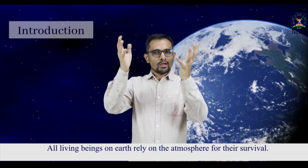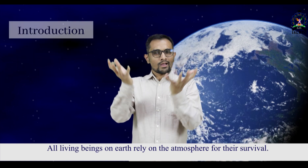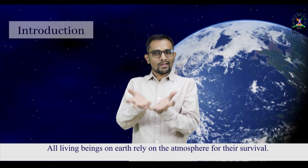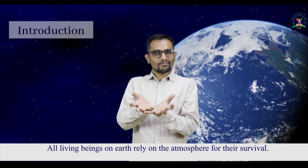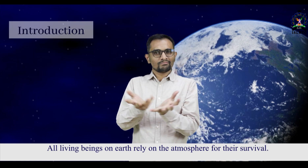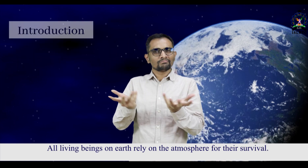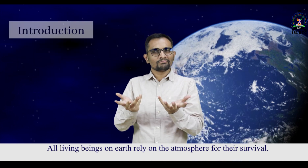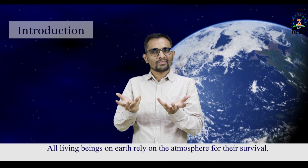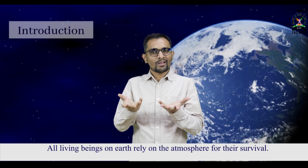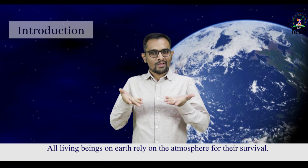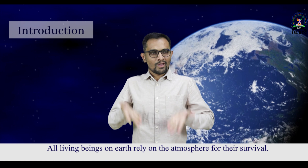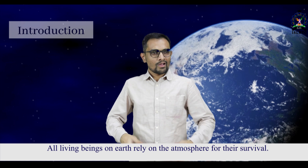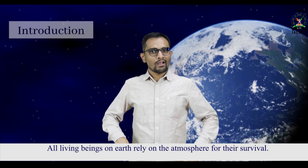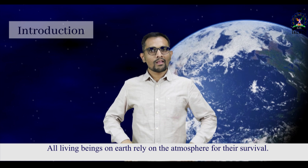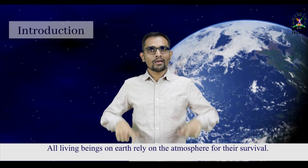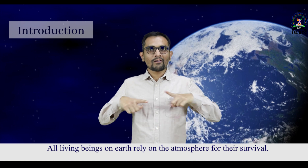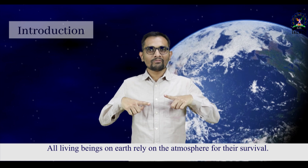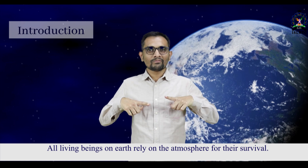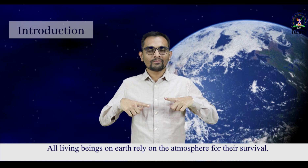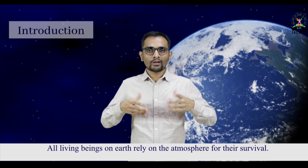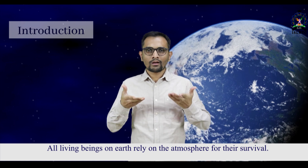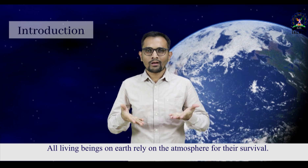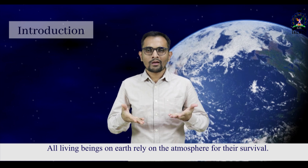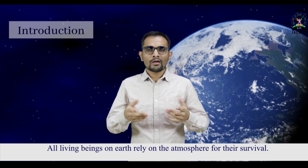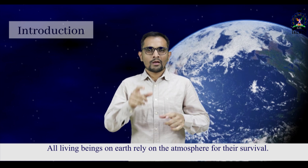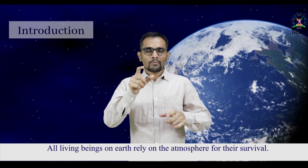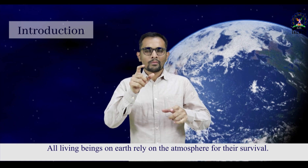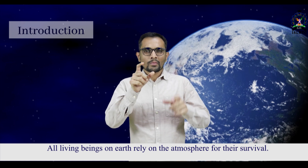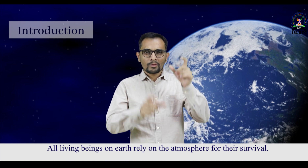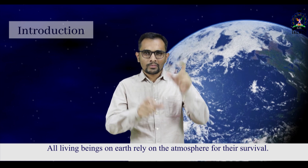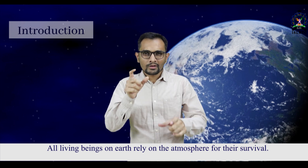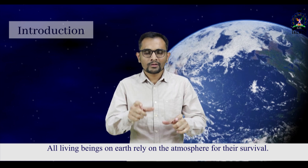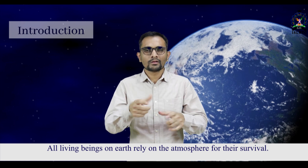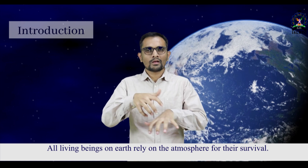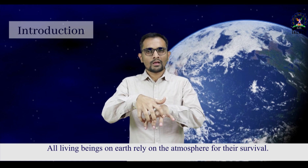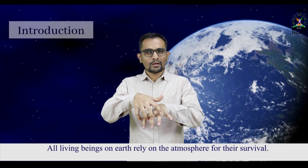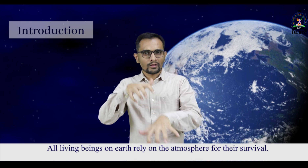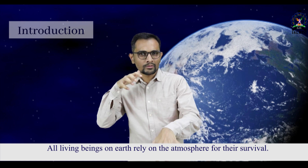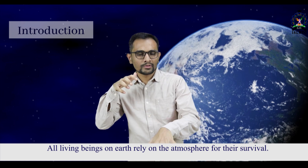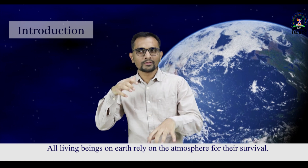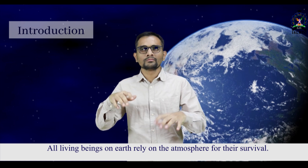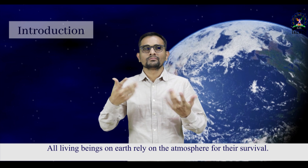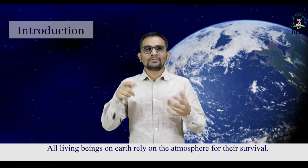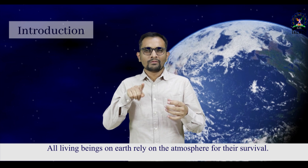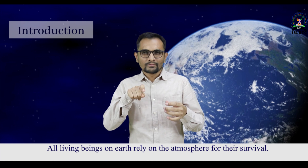All living beings on planet rely on the atmosphere for their survival.